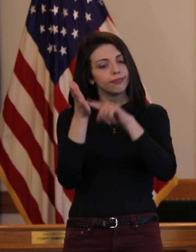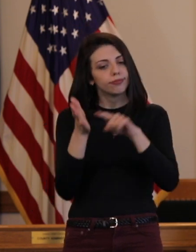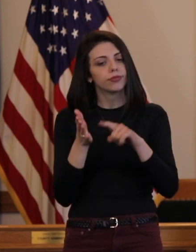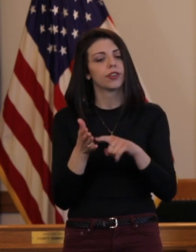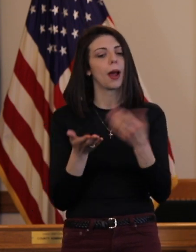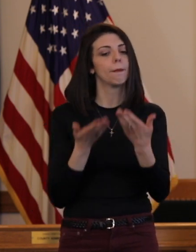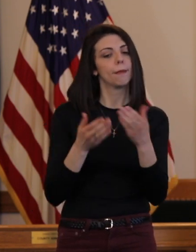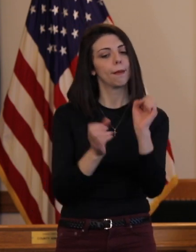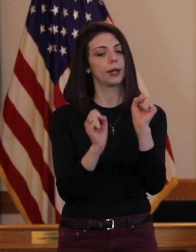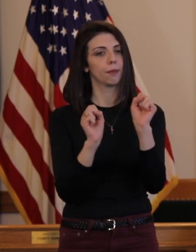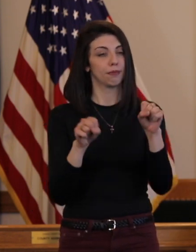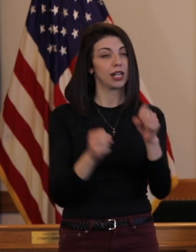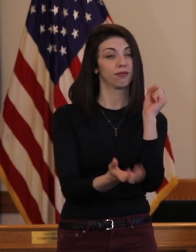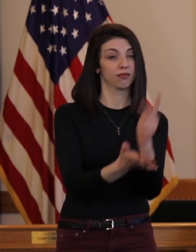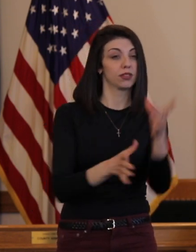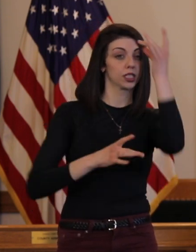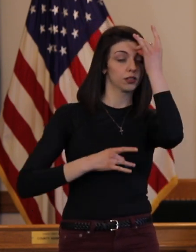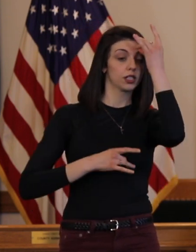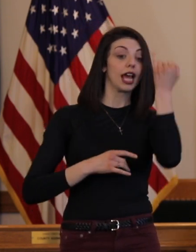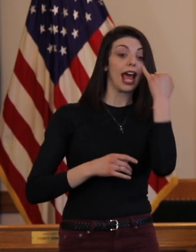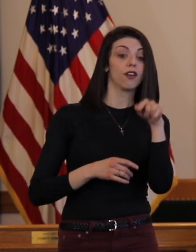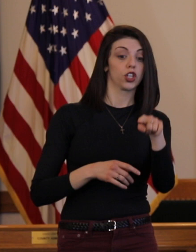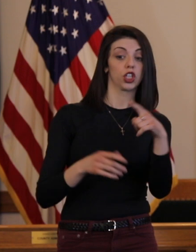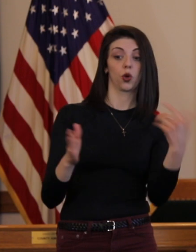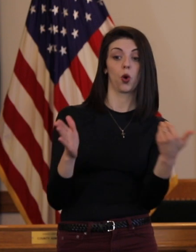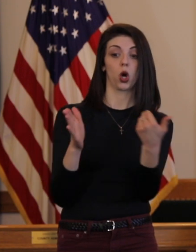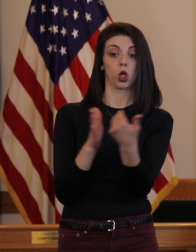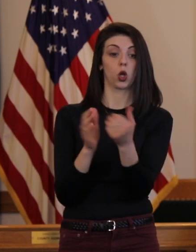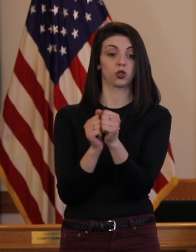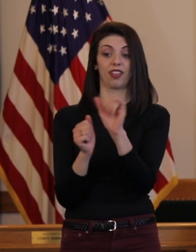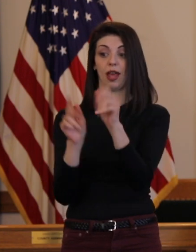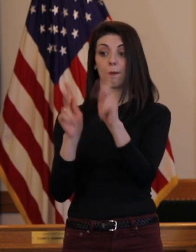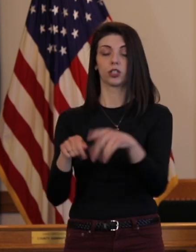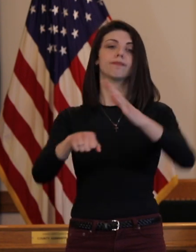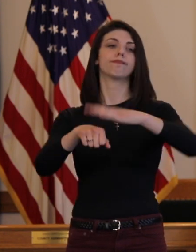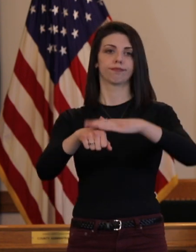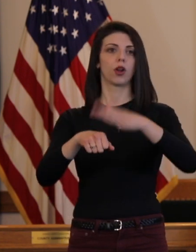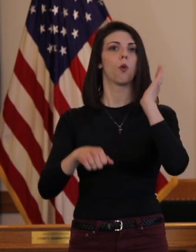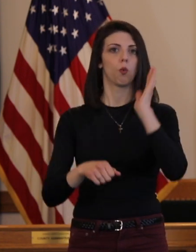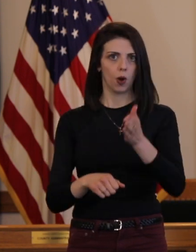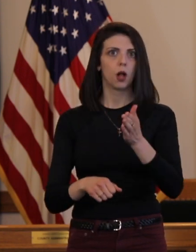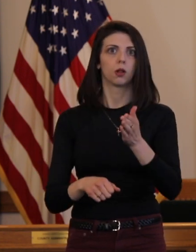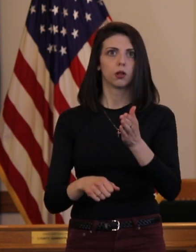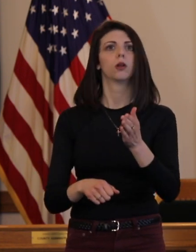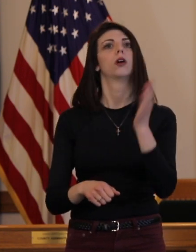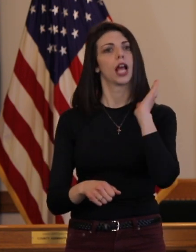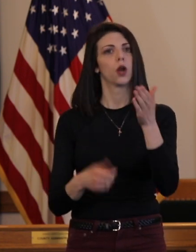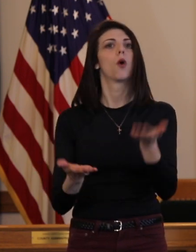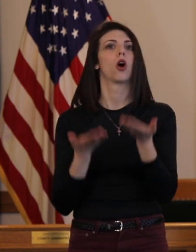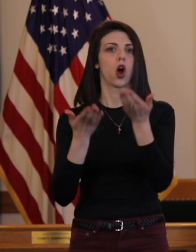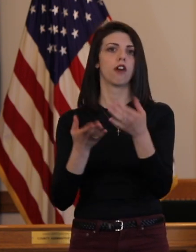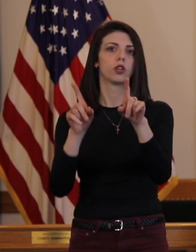cases, anyone known to have come in contact with that positive person is notified and absolutely would be offered